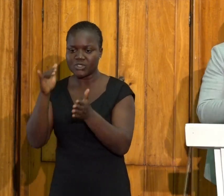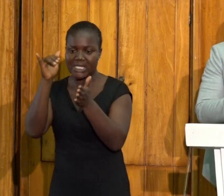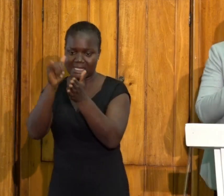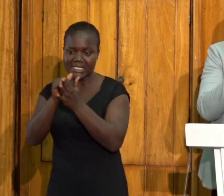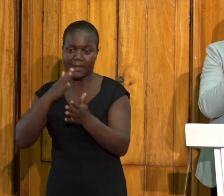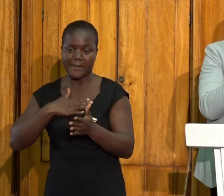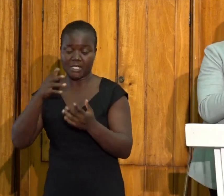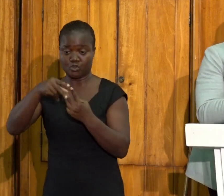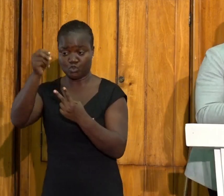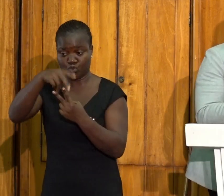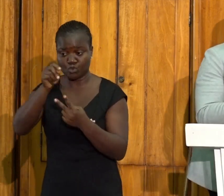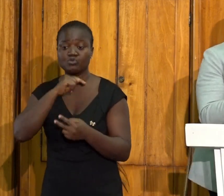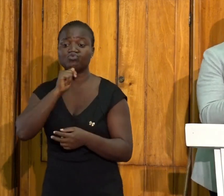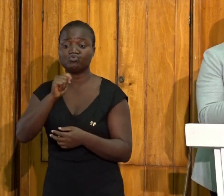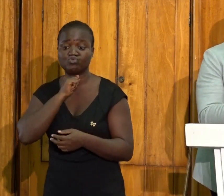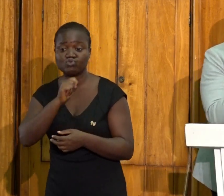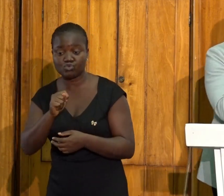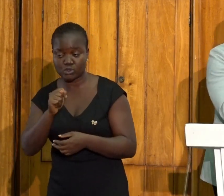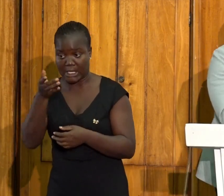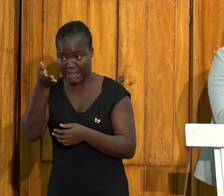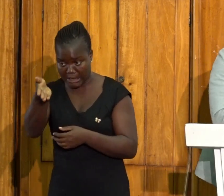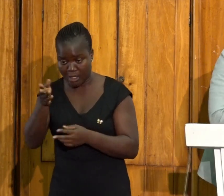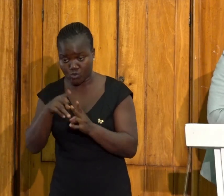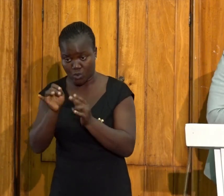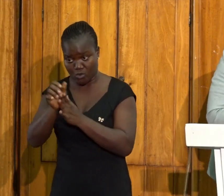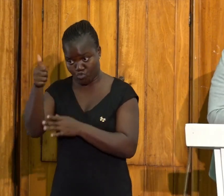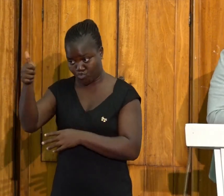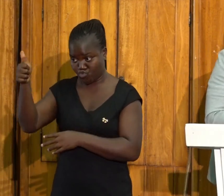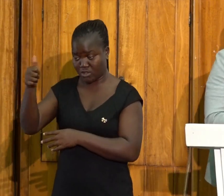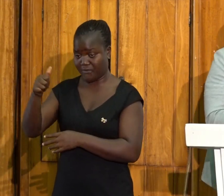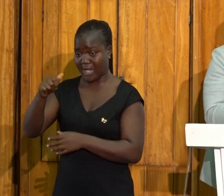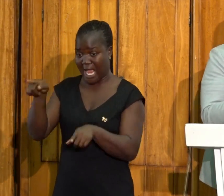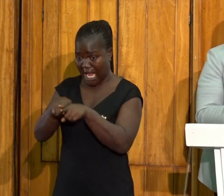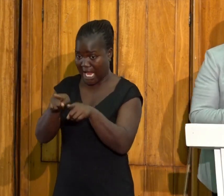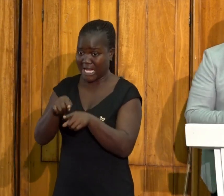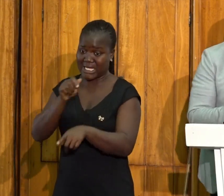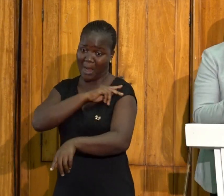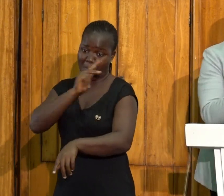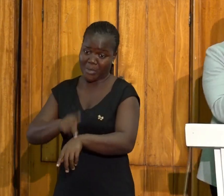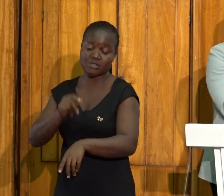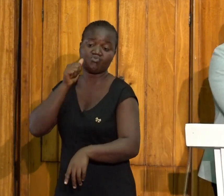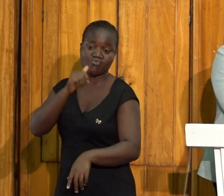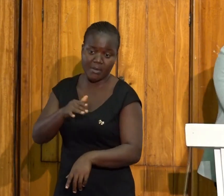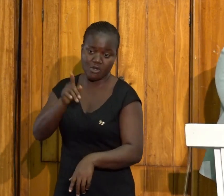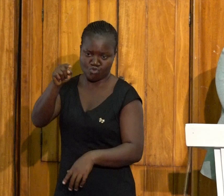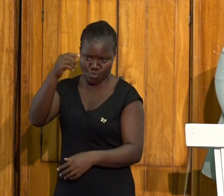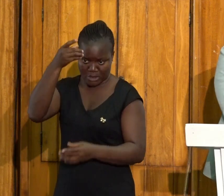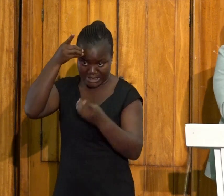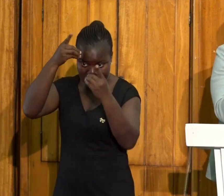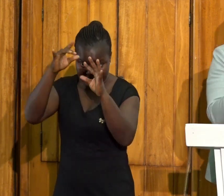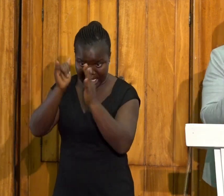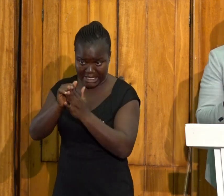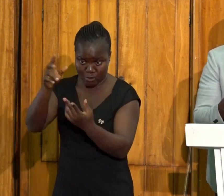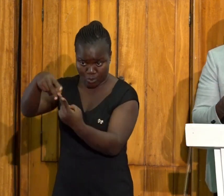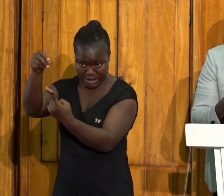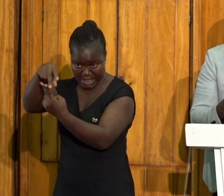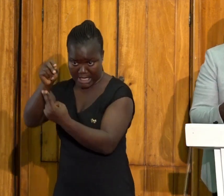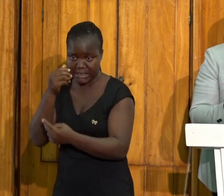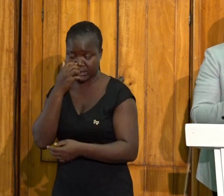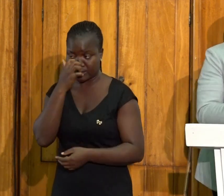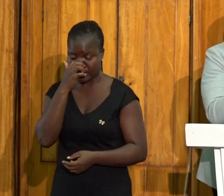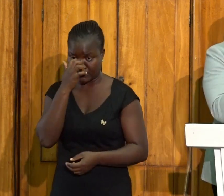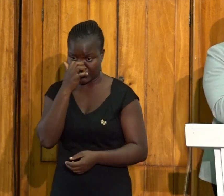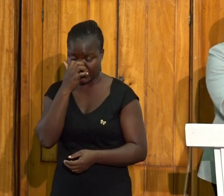being using counselors, but our hope is to expand this into an app or even a